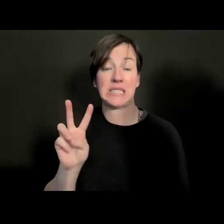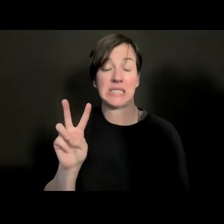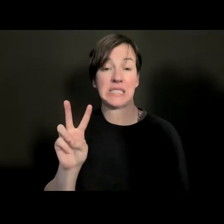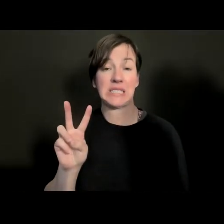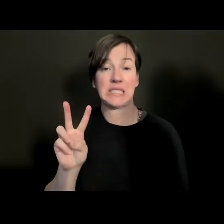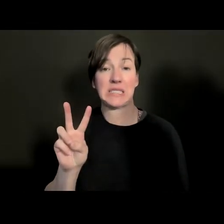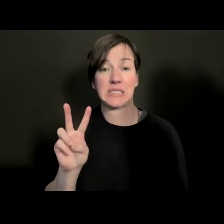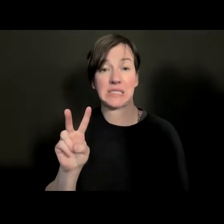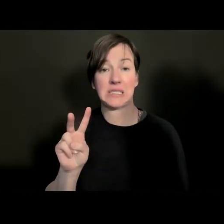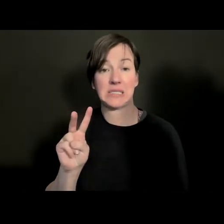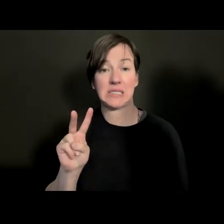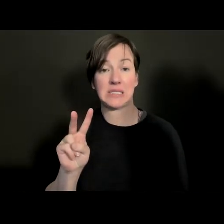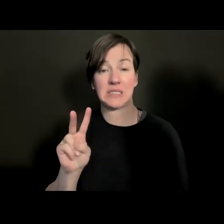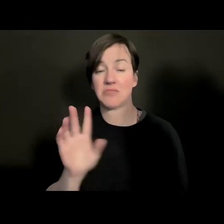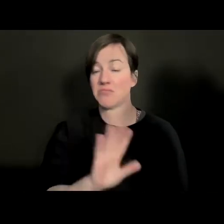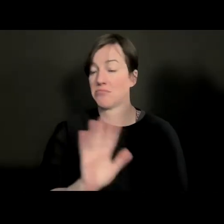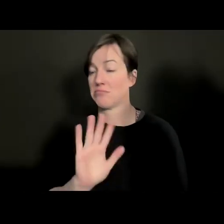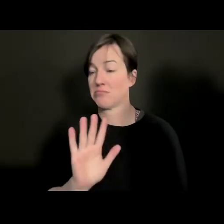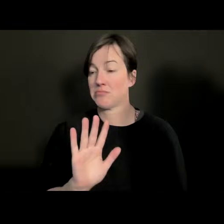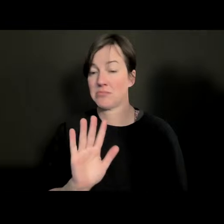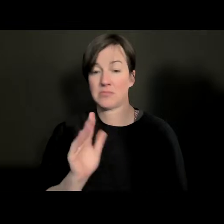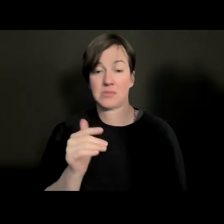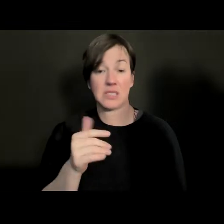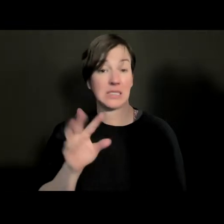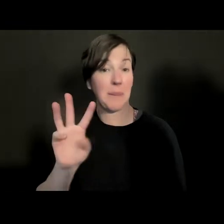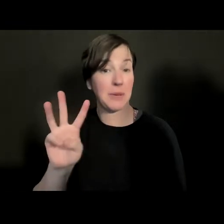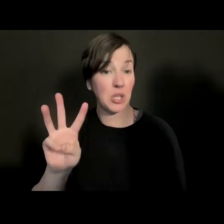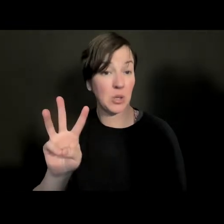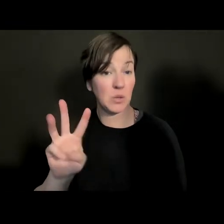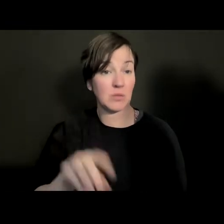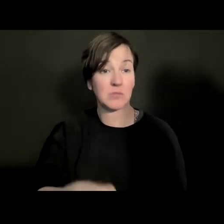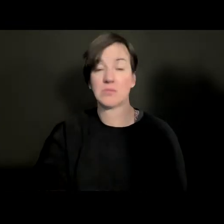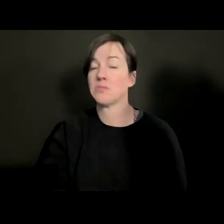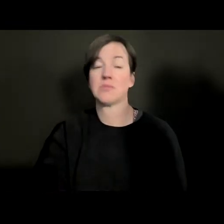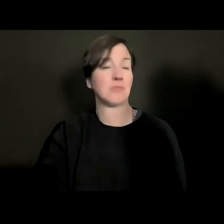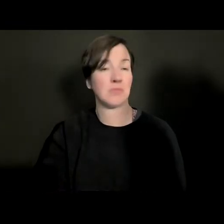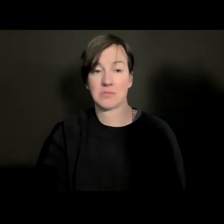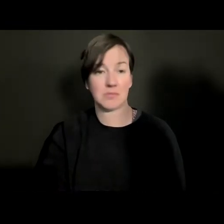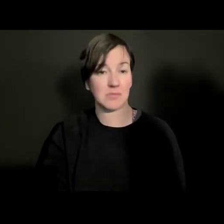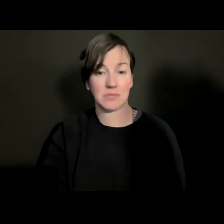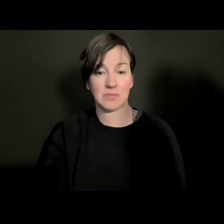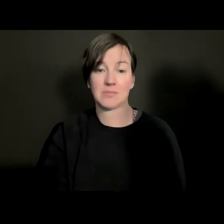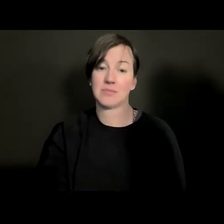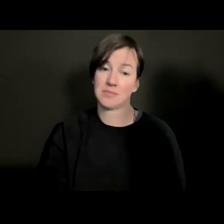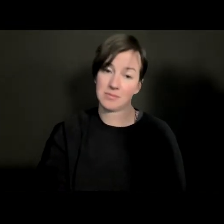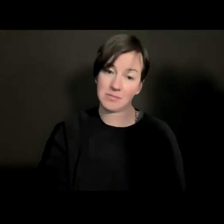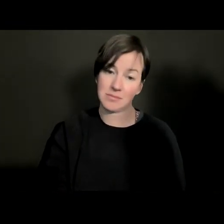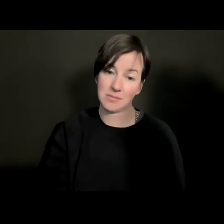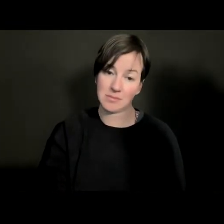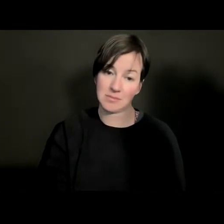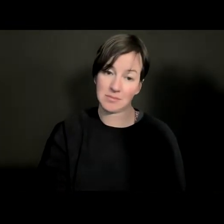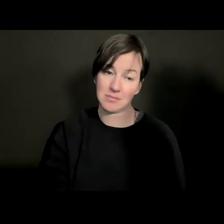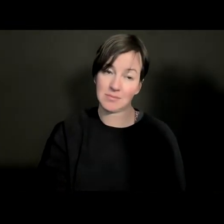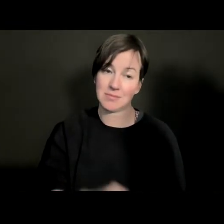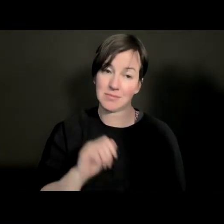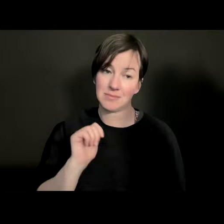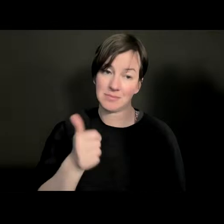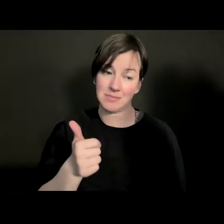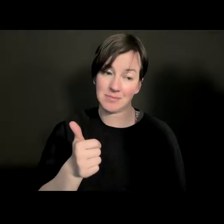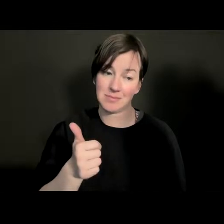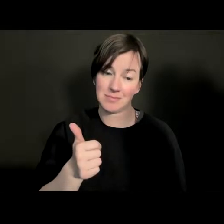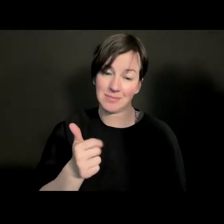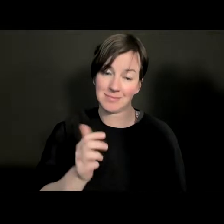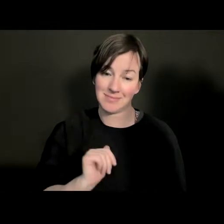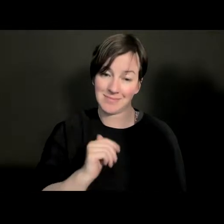Move on to X. No, X. not tonight. W. Thank you. No, not tonight. Thank you. Okay, well, I'm just. Yeah, you're going- good. Keep U, going. V, going W.